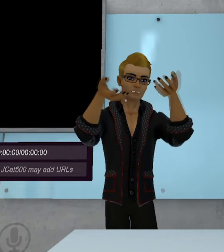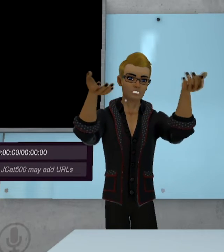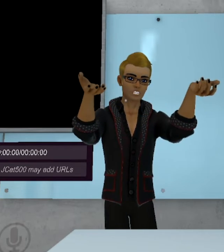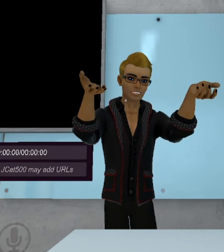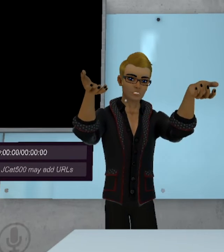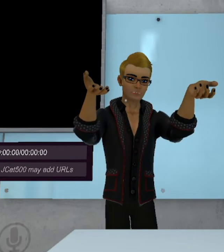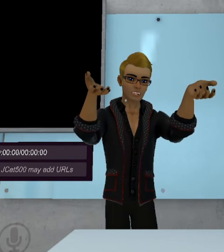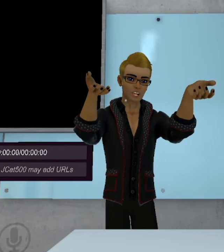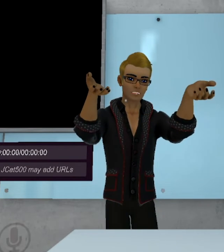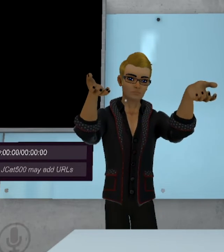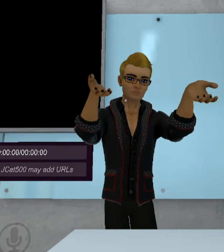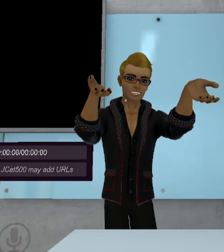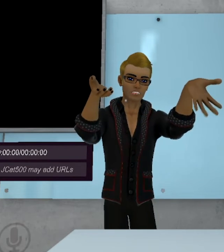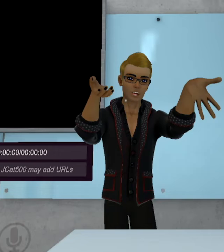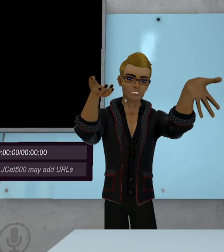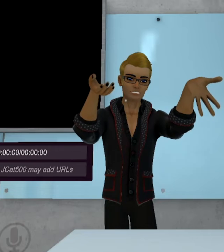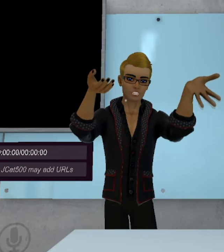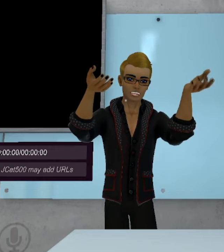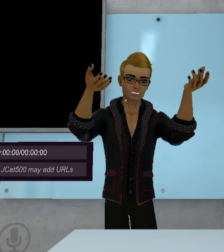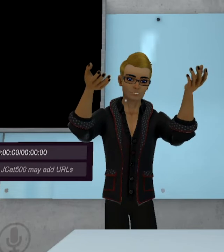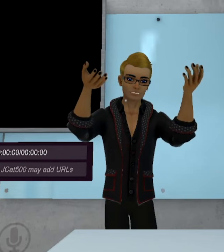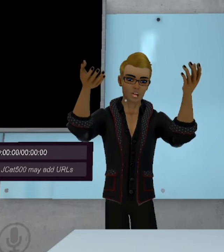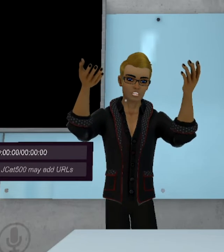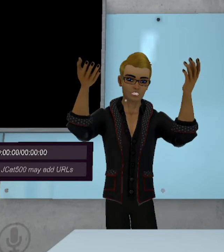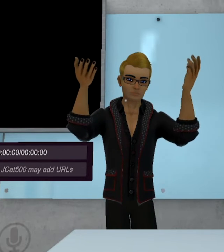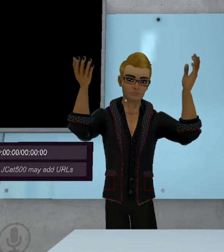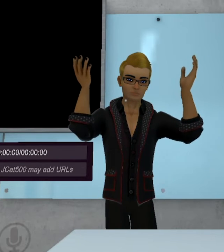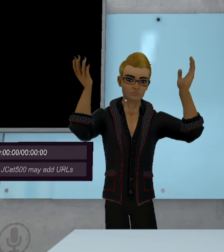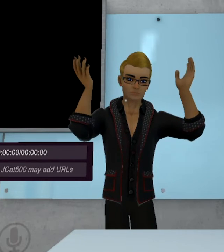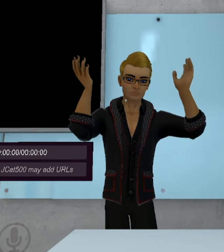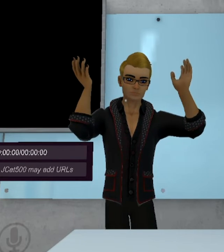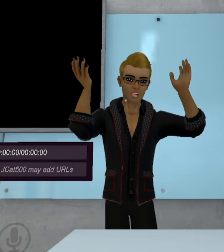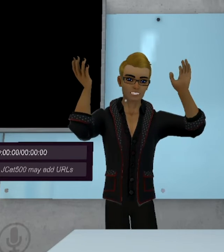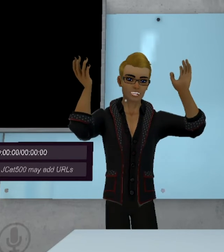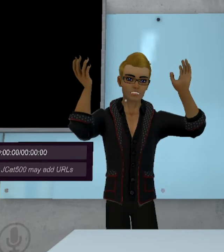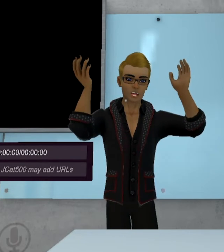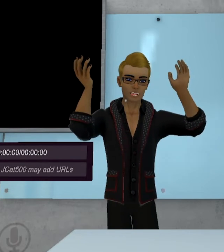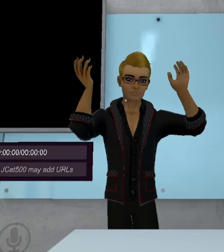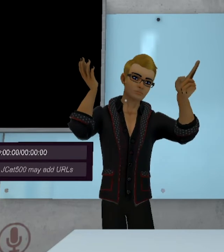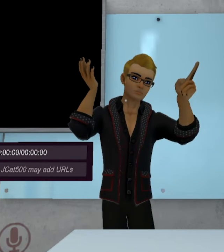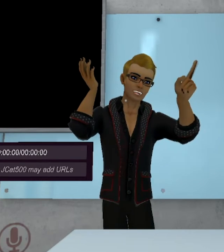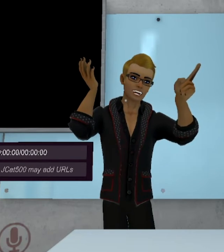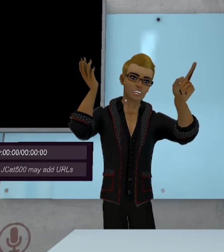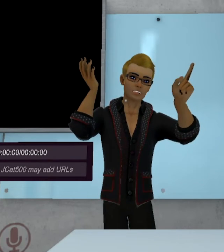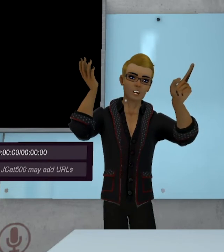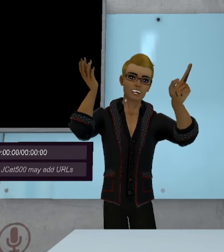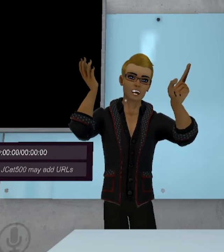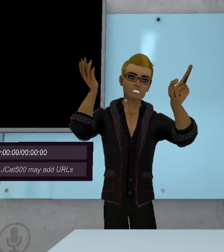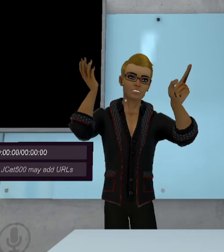make sure to give them a hands-on experience with our paws held high. And actually,